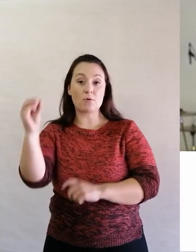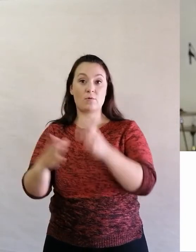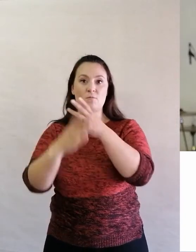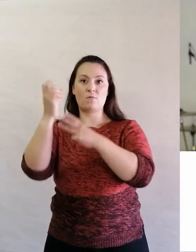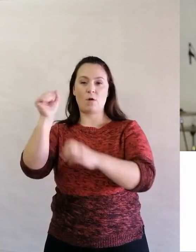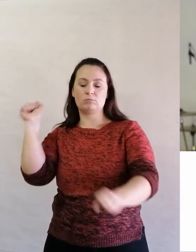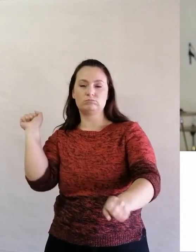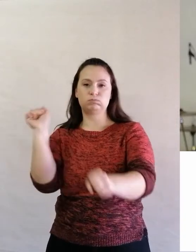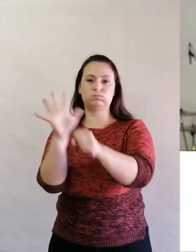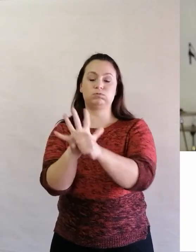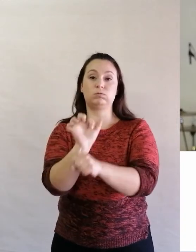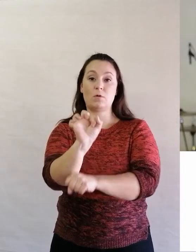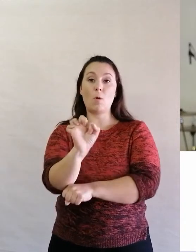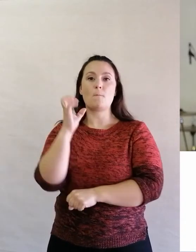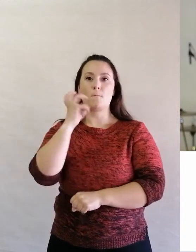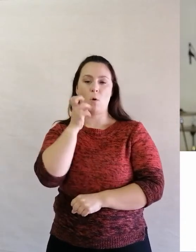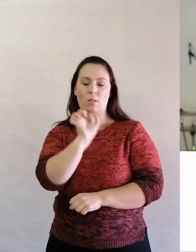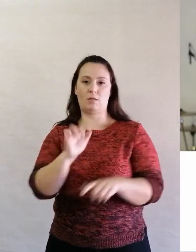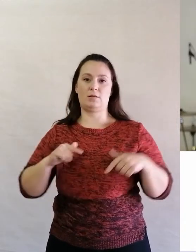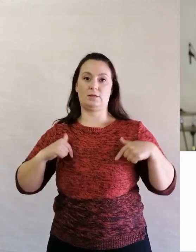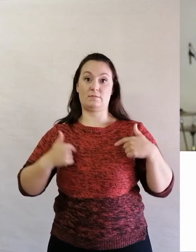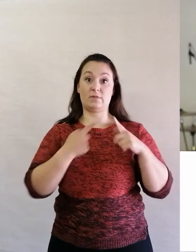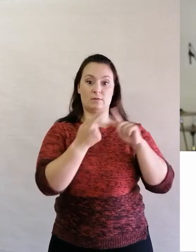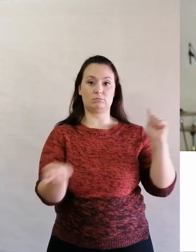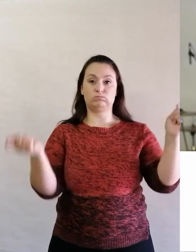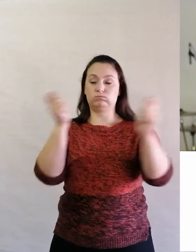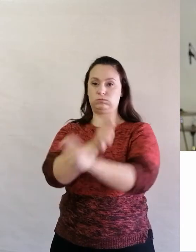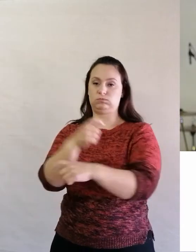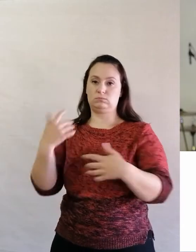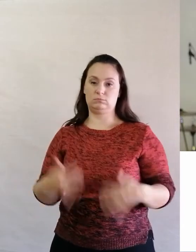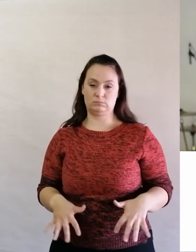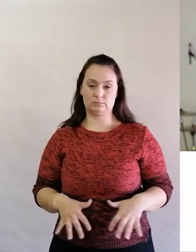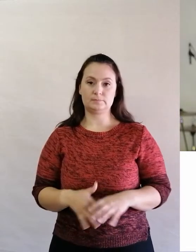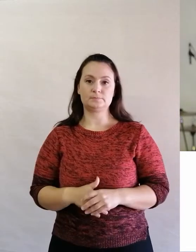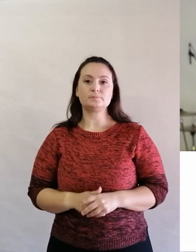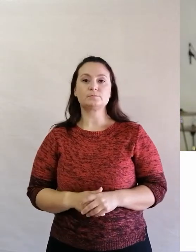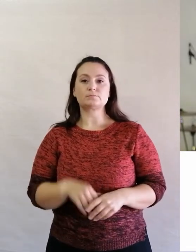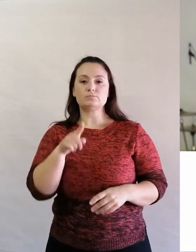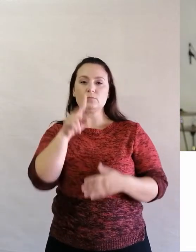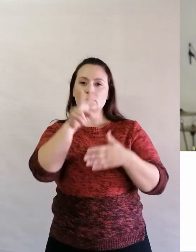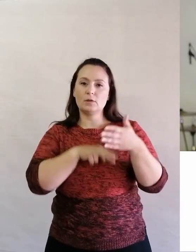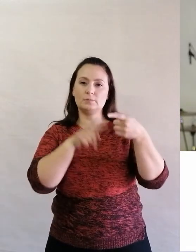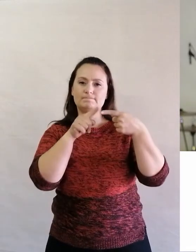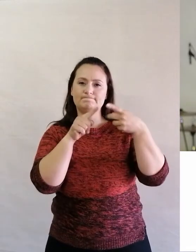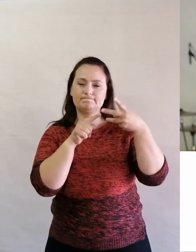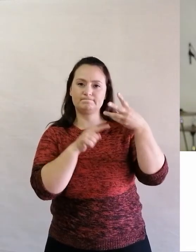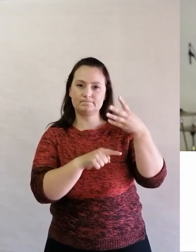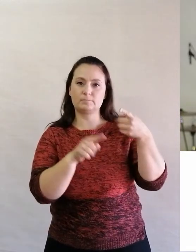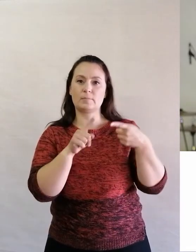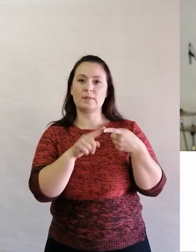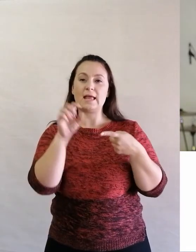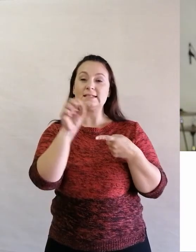in a great way and he has this radical conversion. Just a few points out of that passage. Stephen and